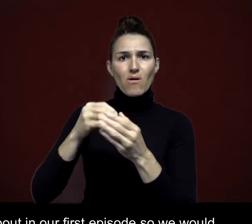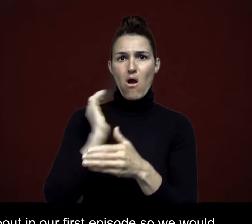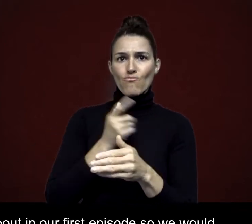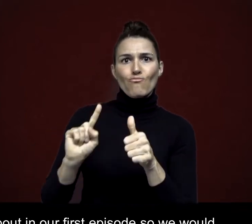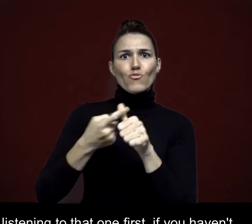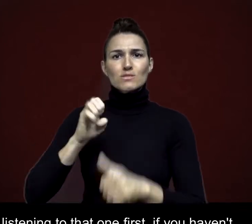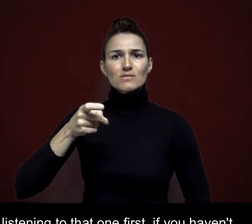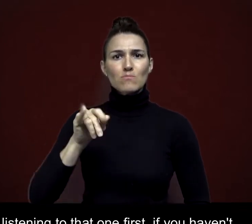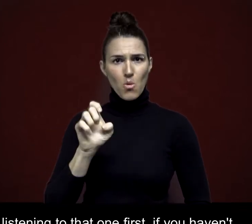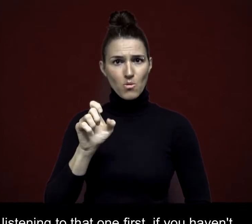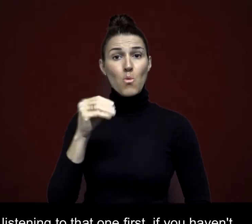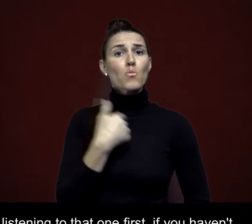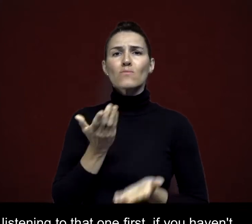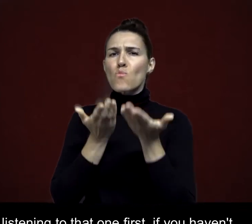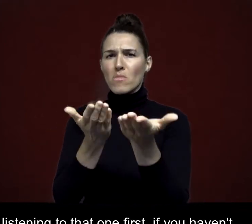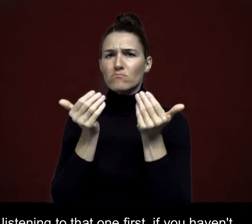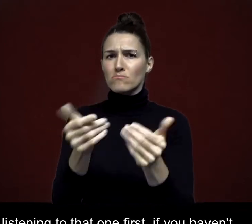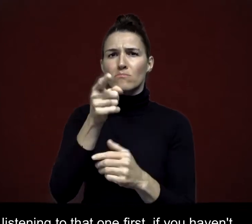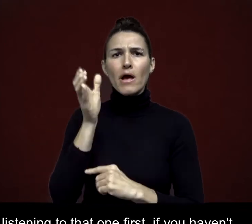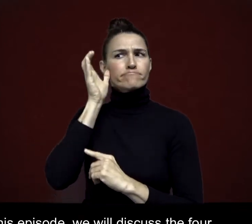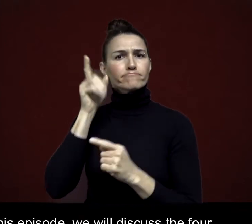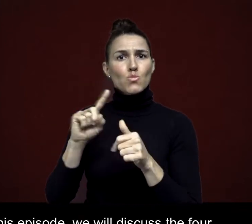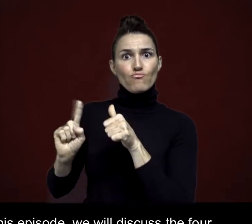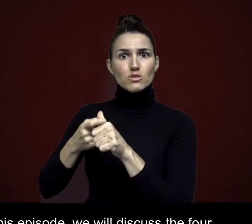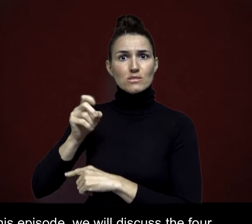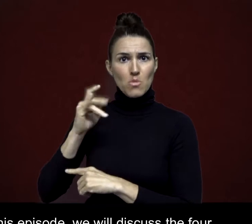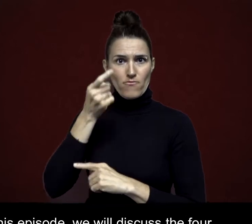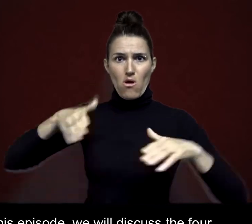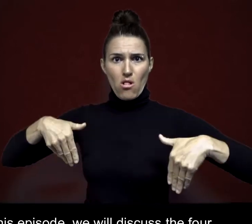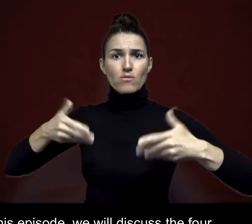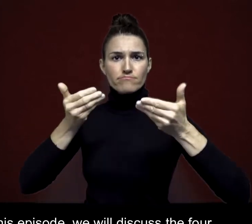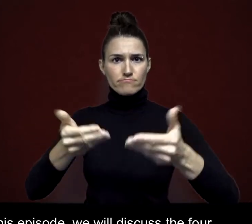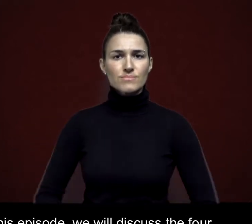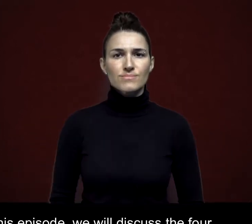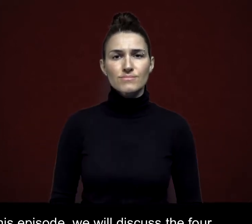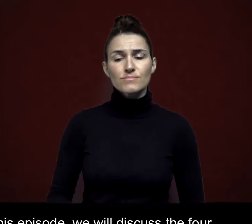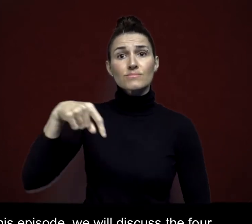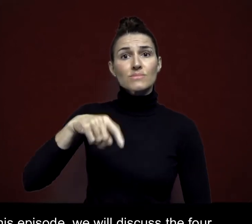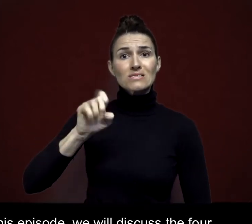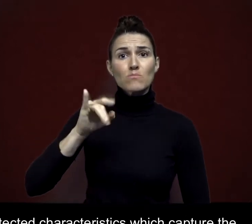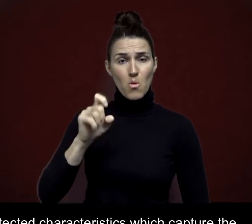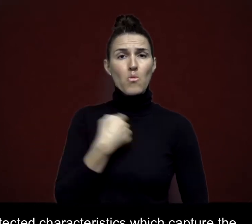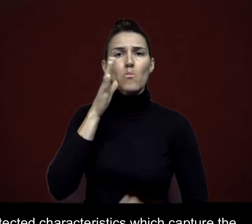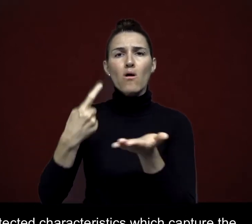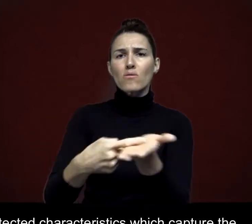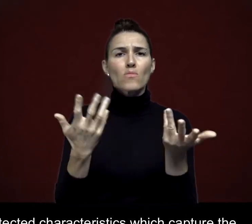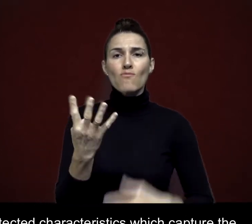we would recommend listening to that one first if you haven't already. In this episode, we will discuss the 4 different protected